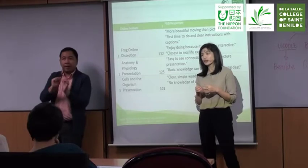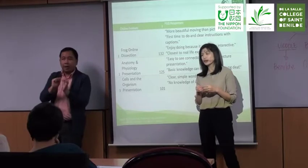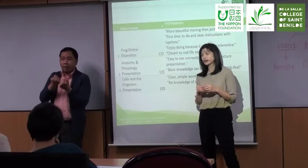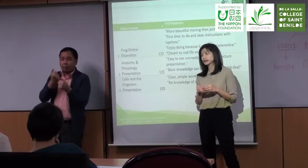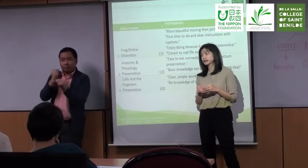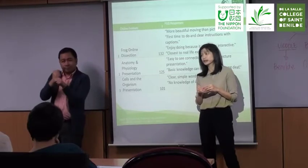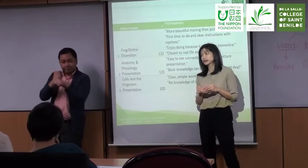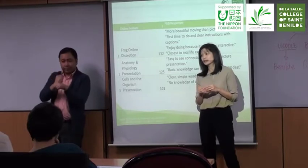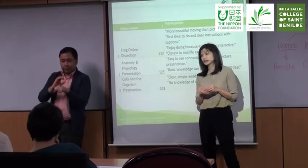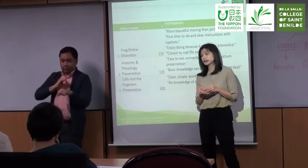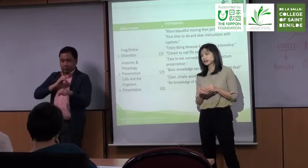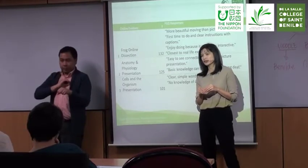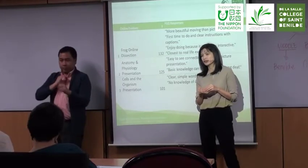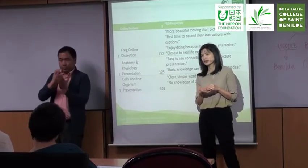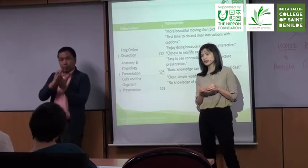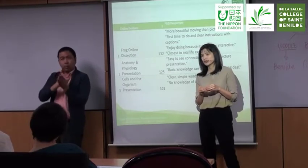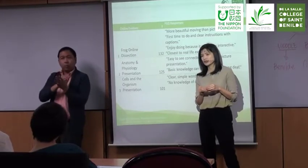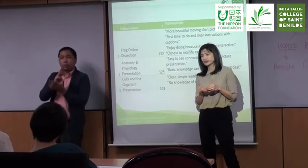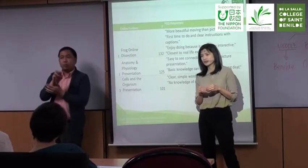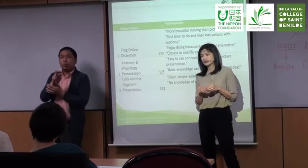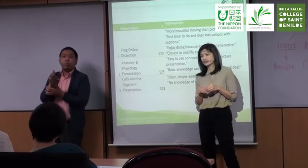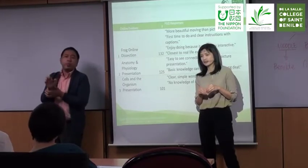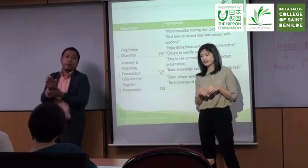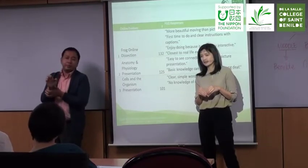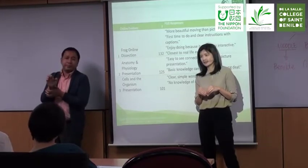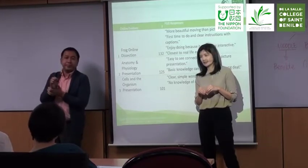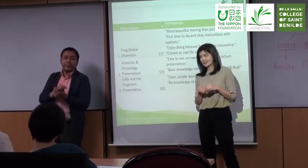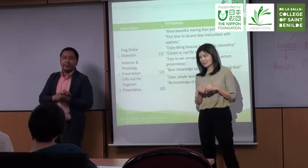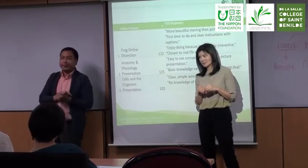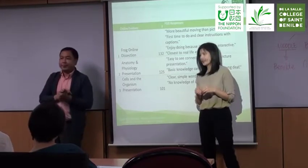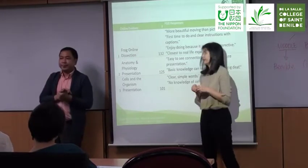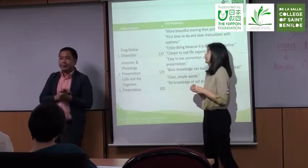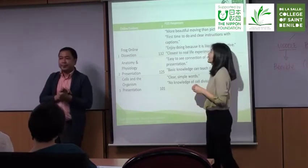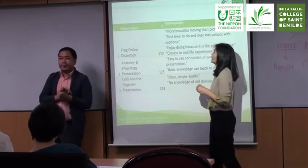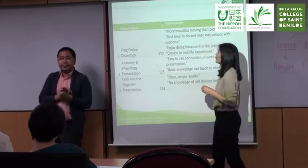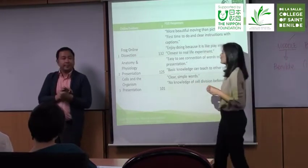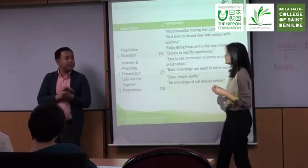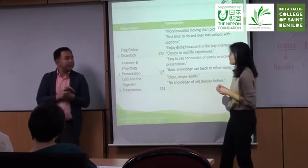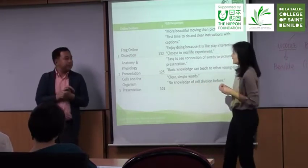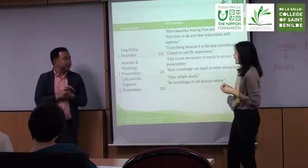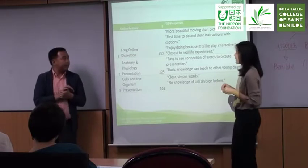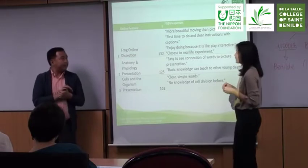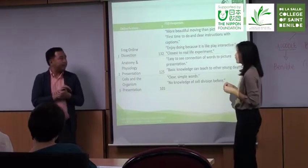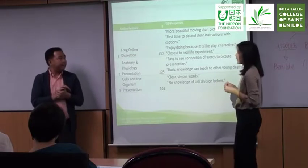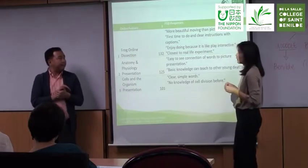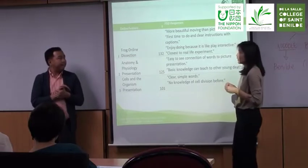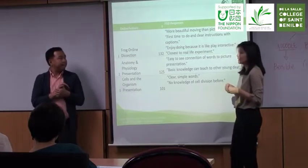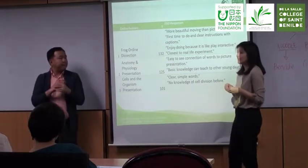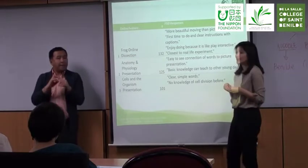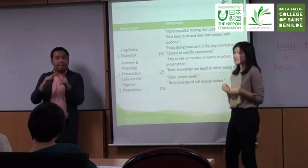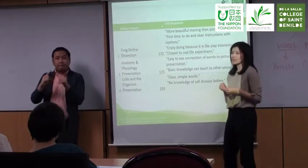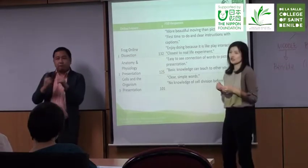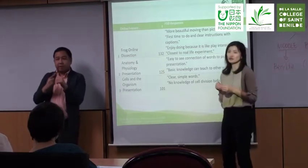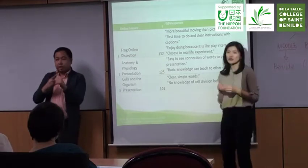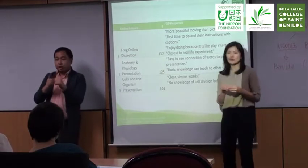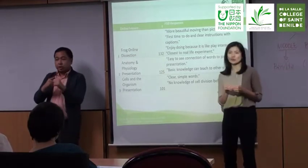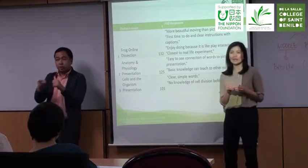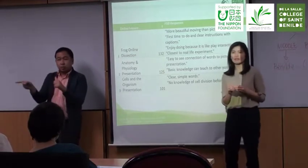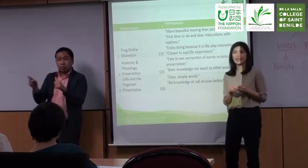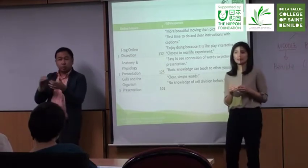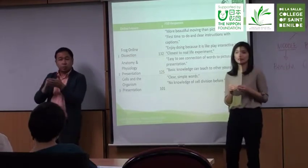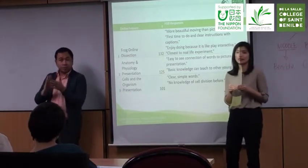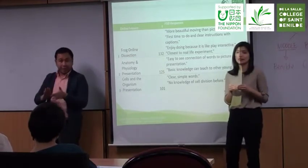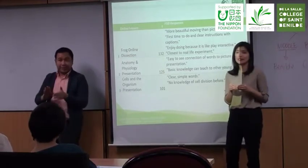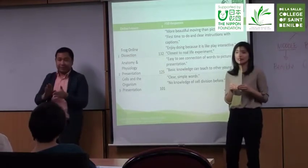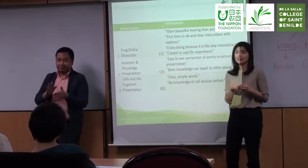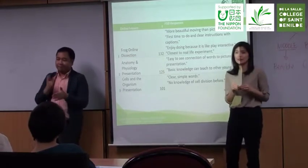own courseware. First, they like the frog online dissection because we